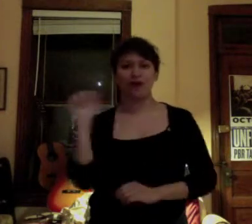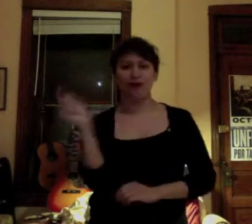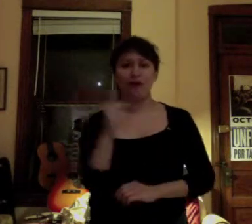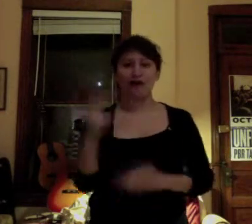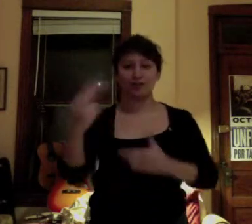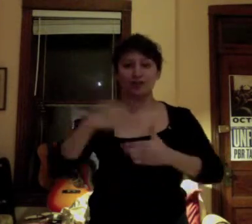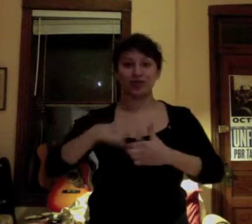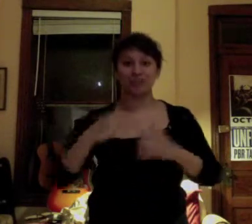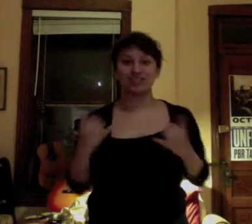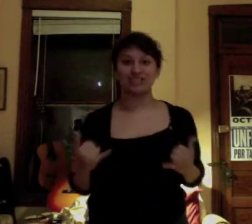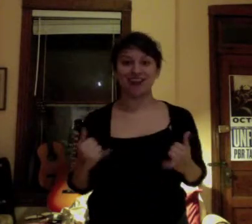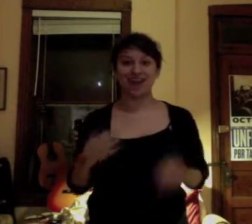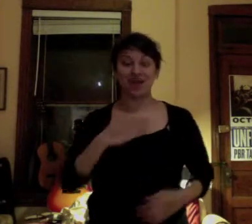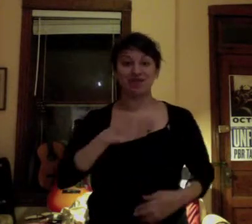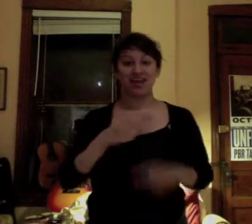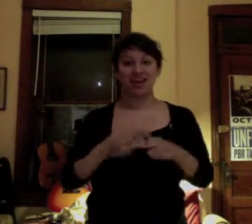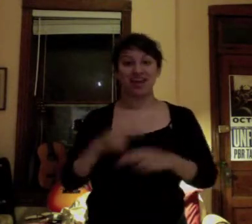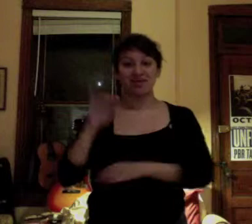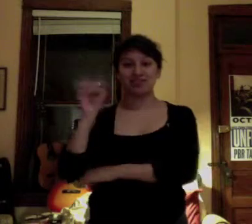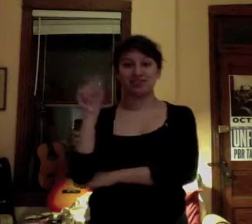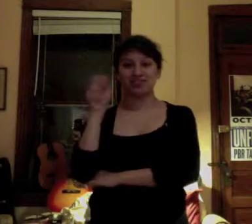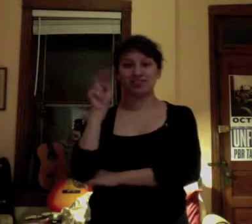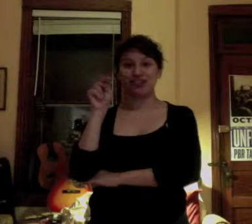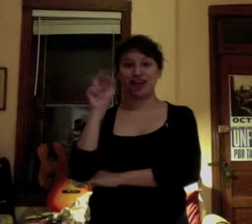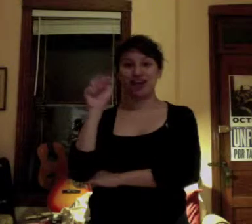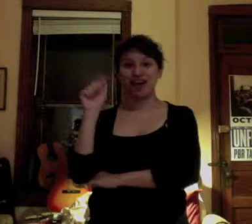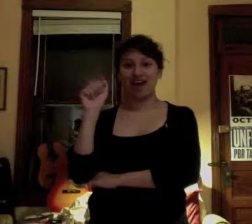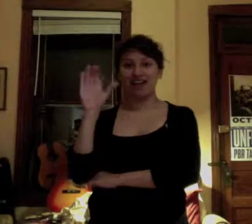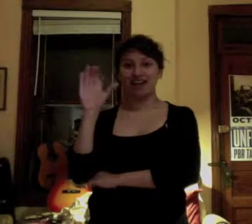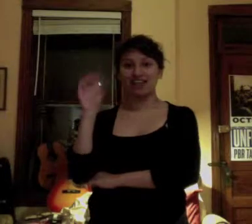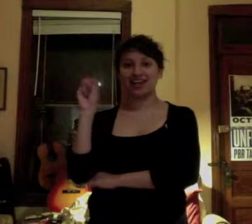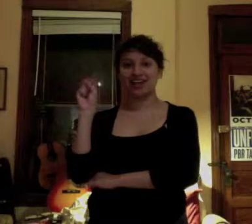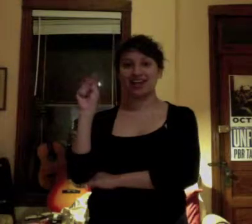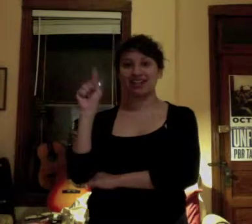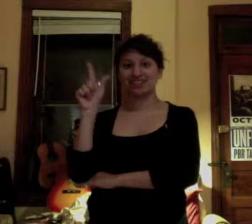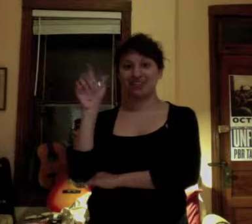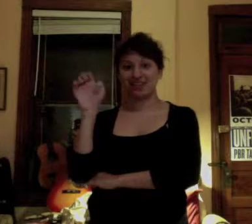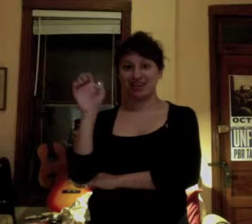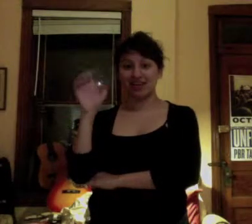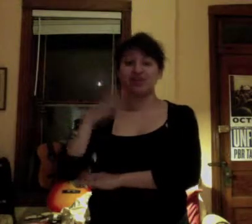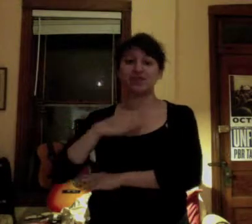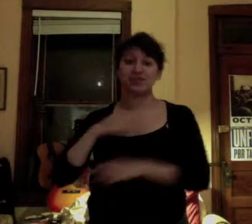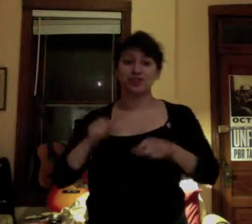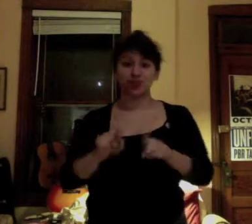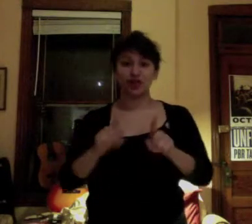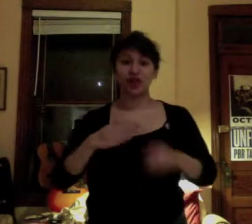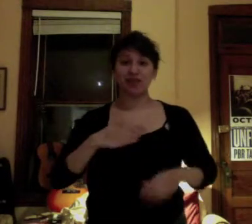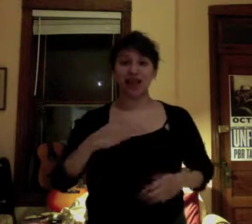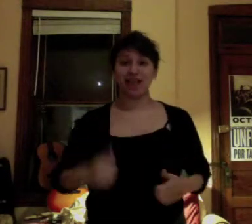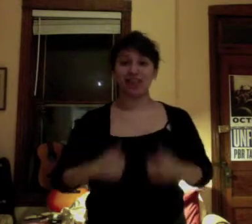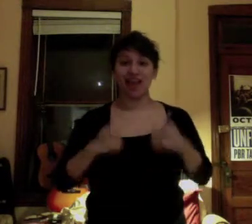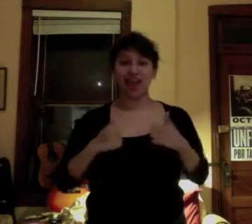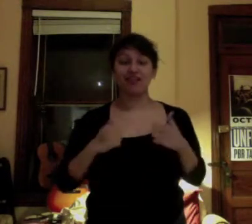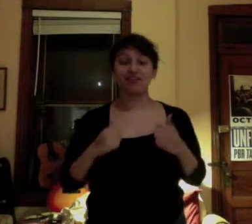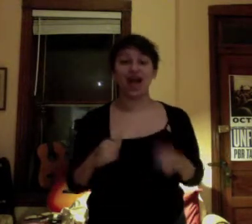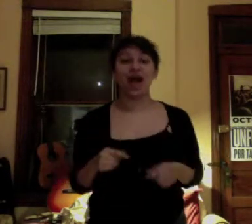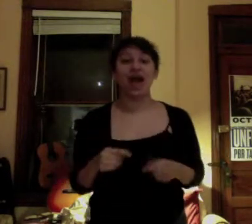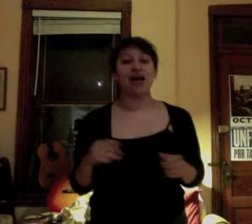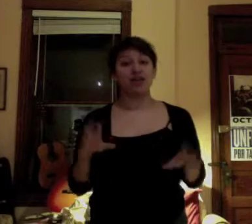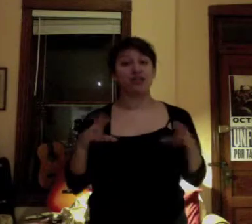my life I've assumed several different titles and numerous roles. But today, I simply wish to share with you some exciting